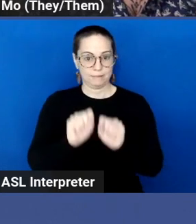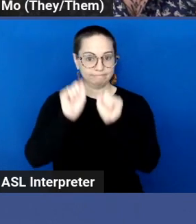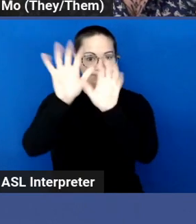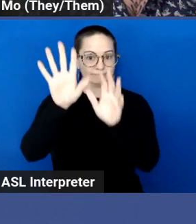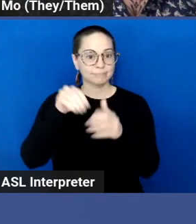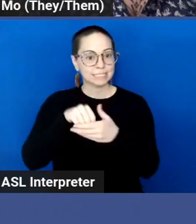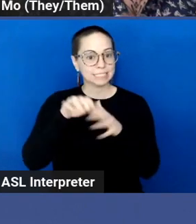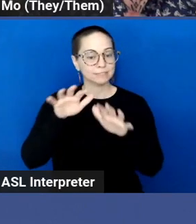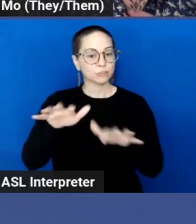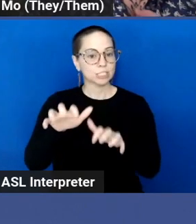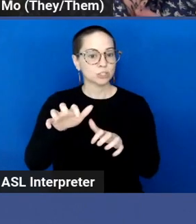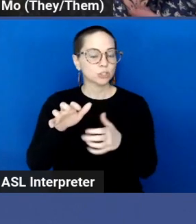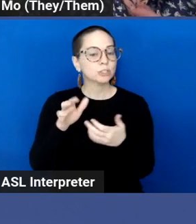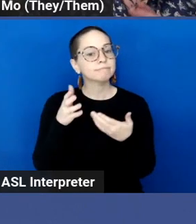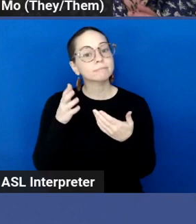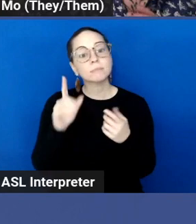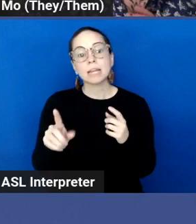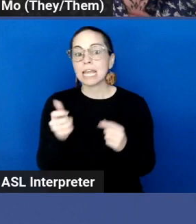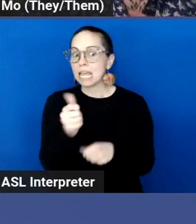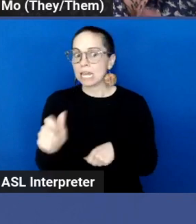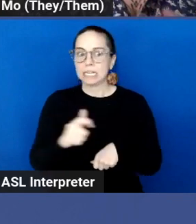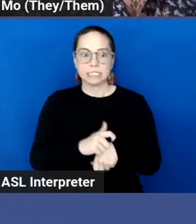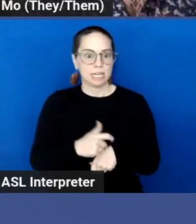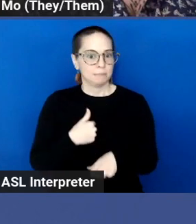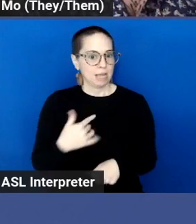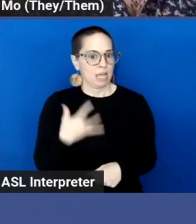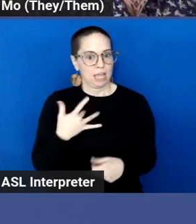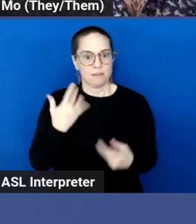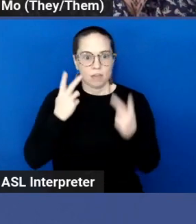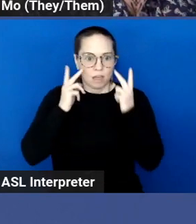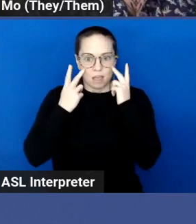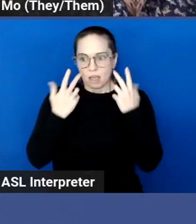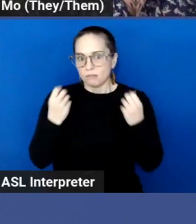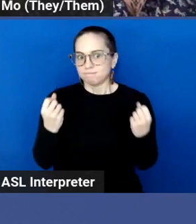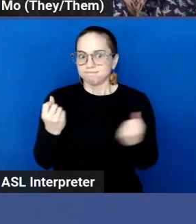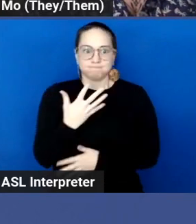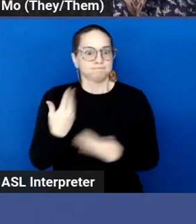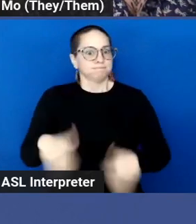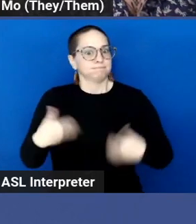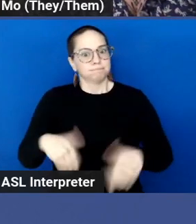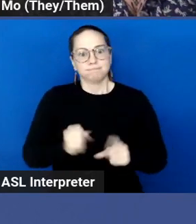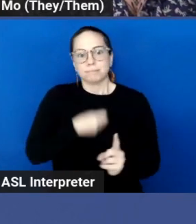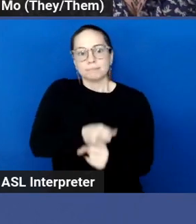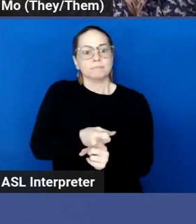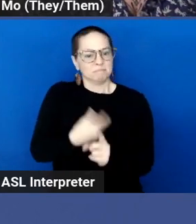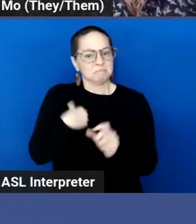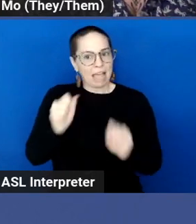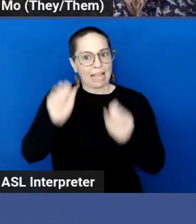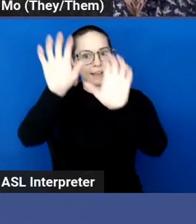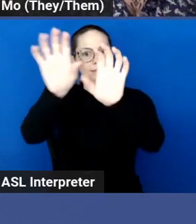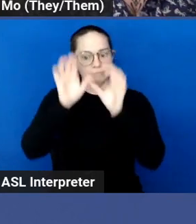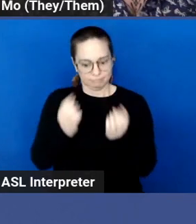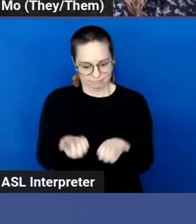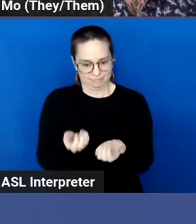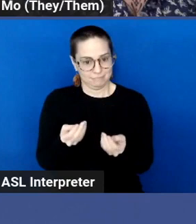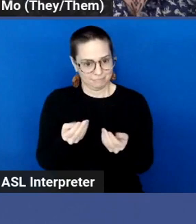and let it freeze. And anytime I have a panic attack, I can take it out and let it melt in my hands and play with it and pull it